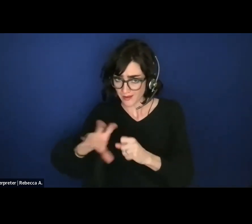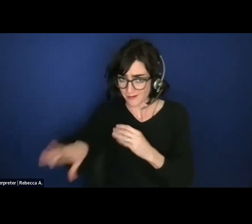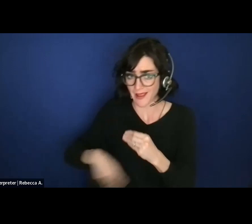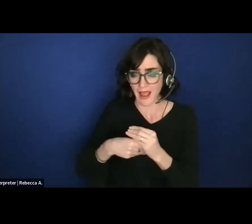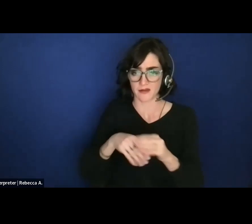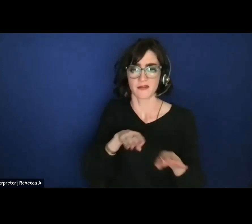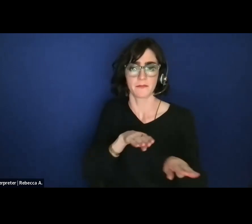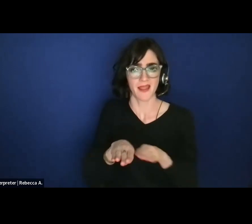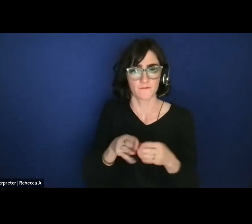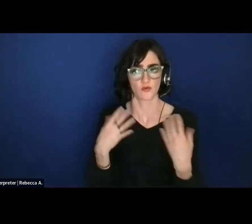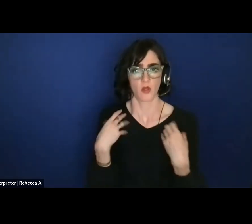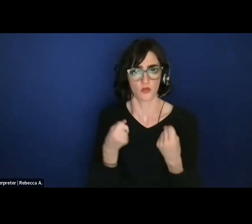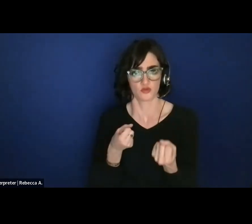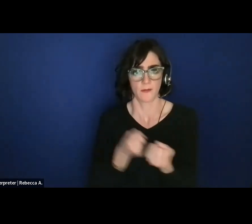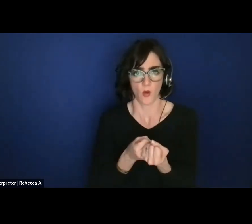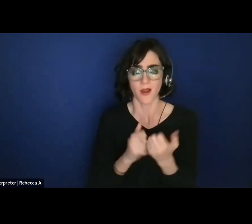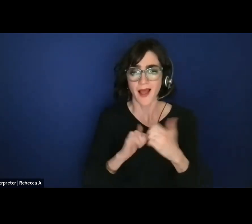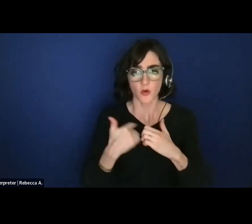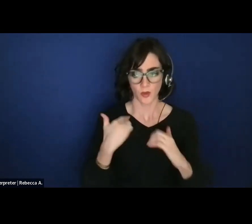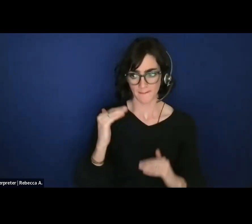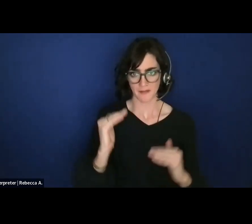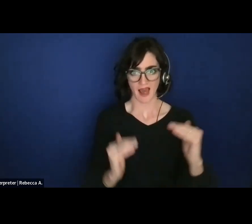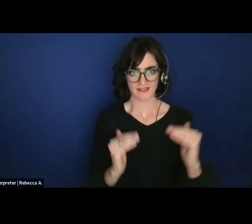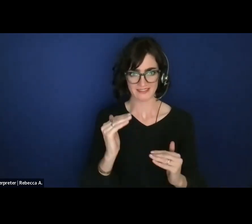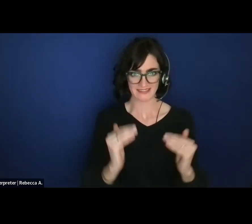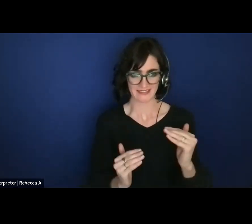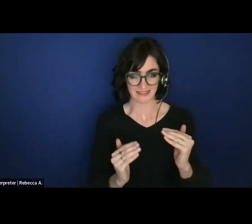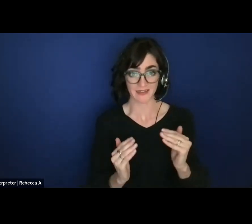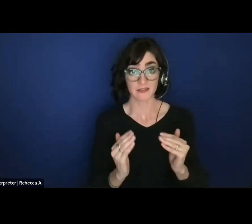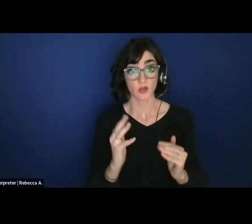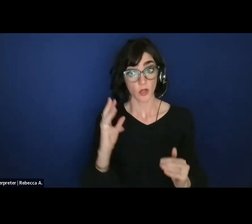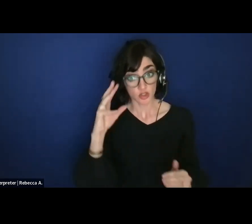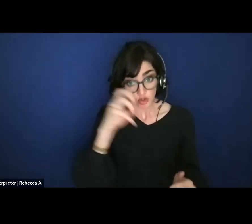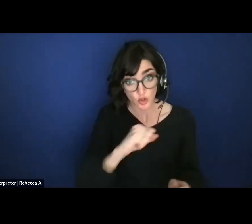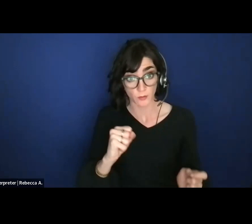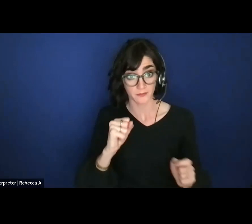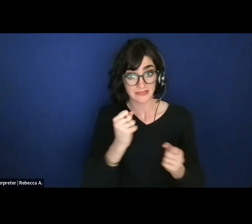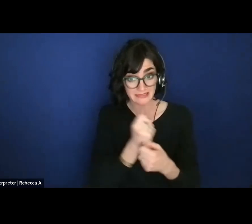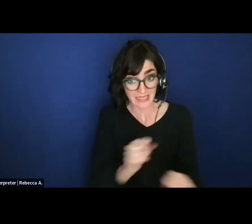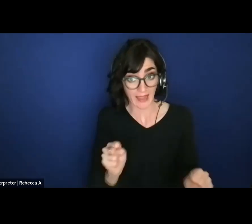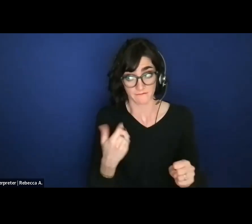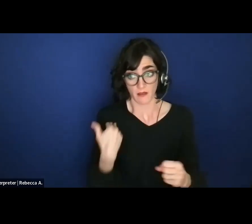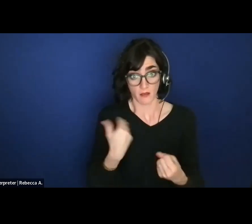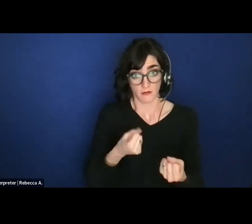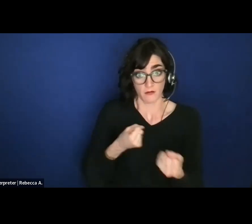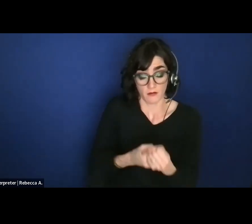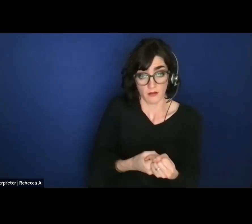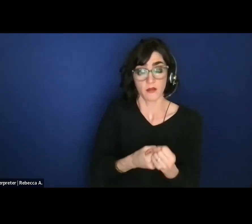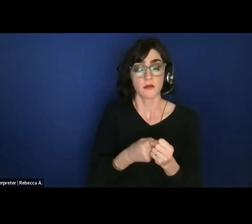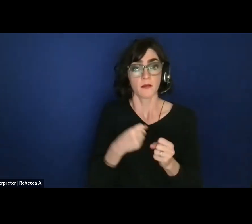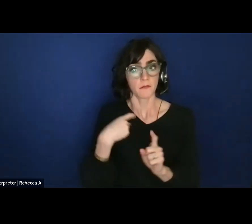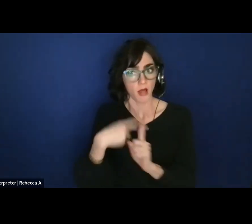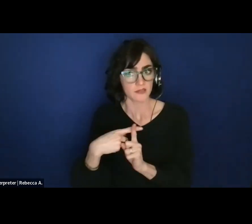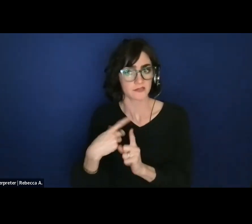do we get to a place where we flip that? So the presumption is it's safe and we're starting with behavioral health support. And then the analysis is